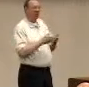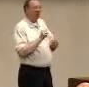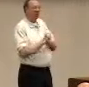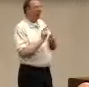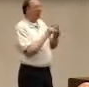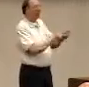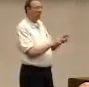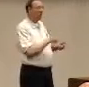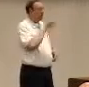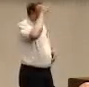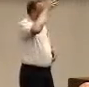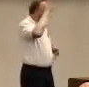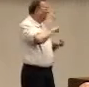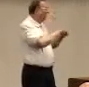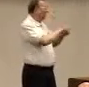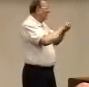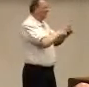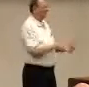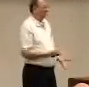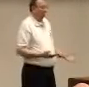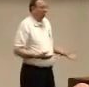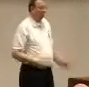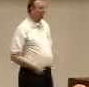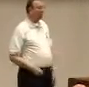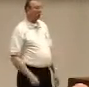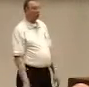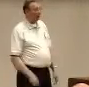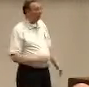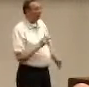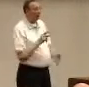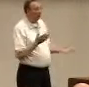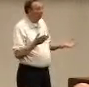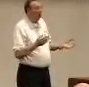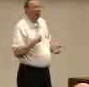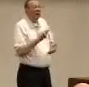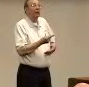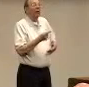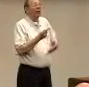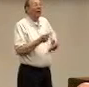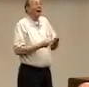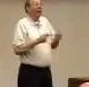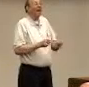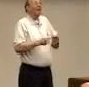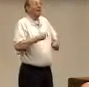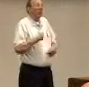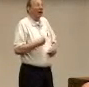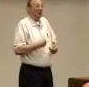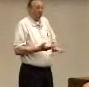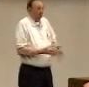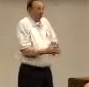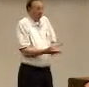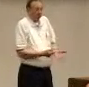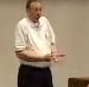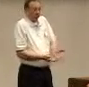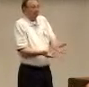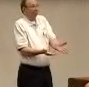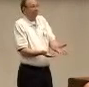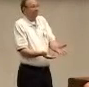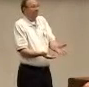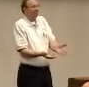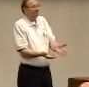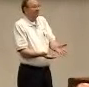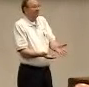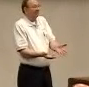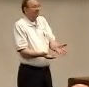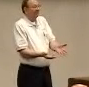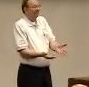and some places that works. You might go somewhere and you might say, well, I don't agree with that, and that's okay. I'm giving you my context. What happened for me,